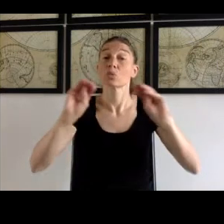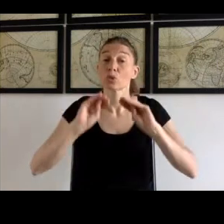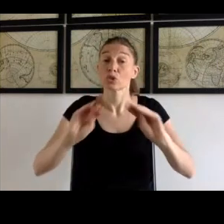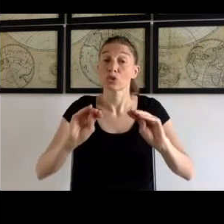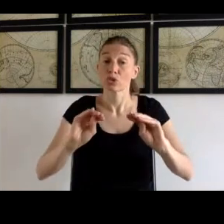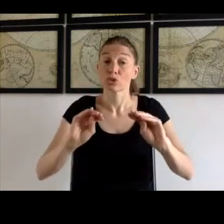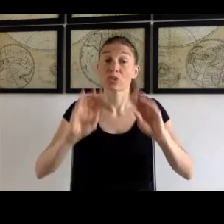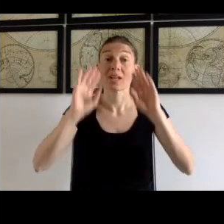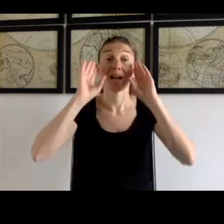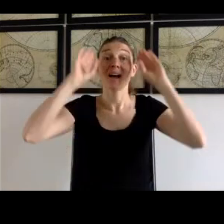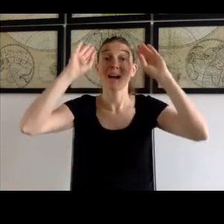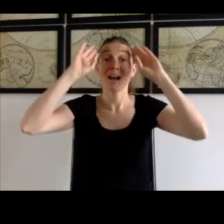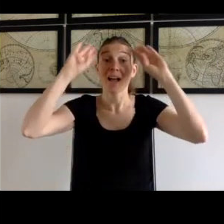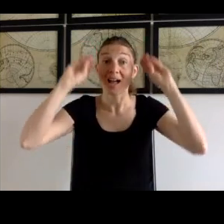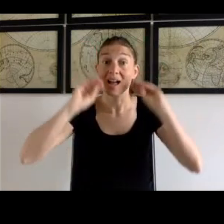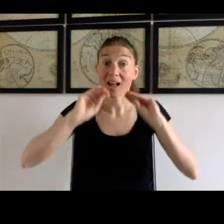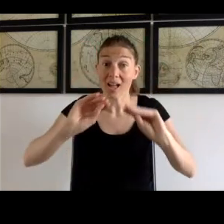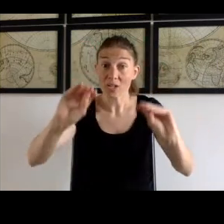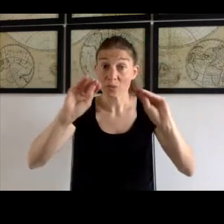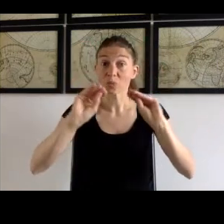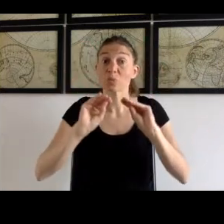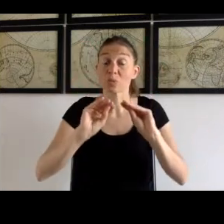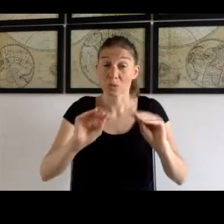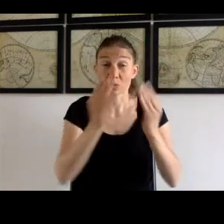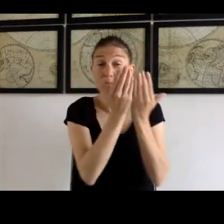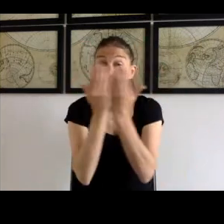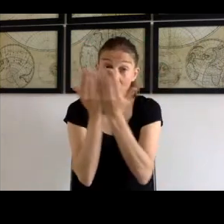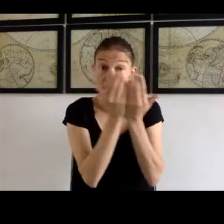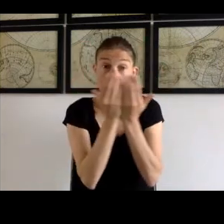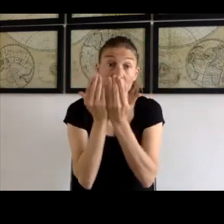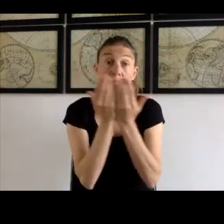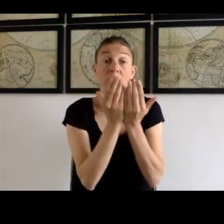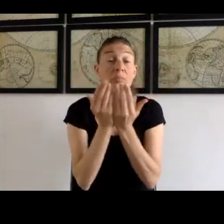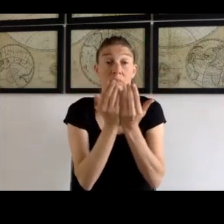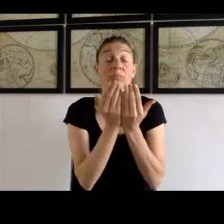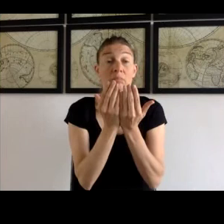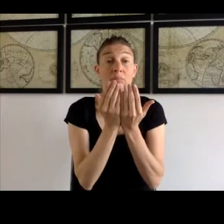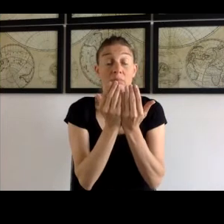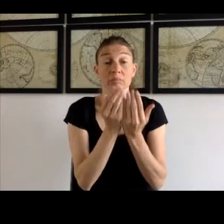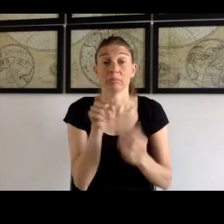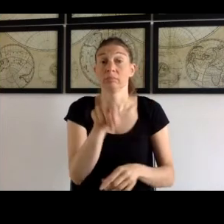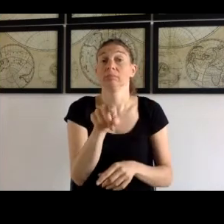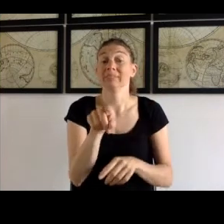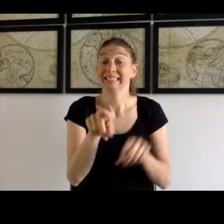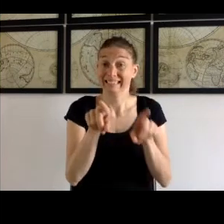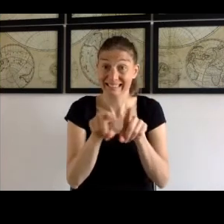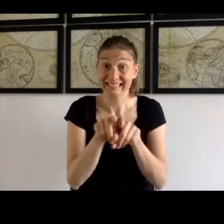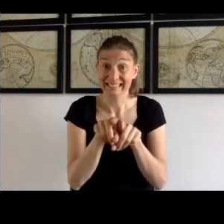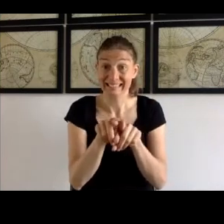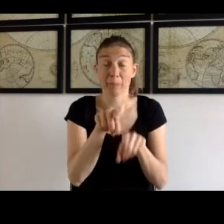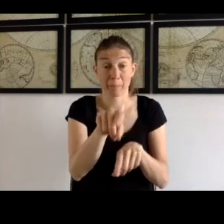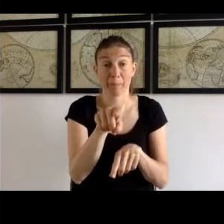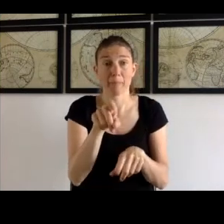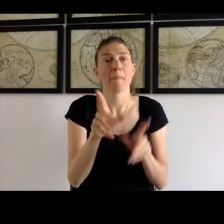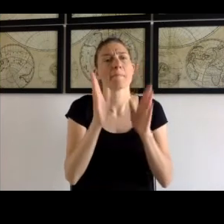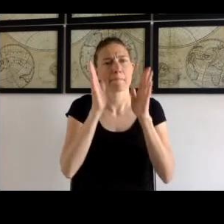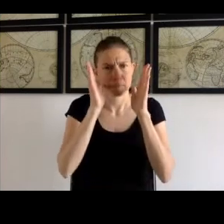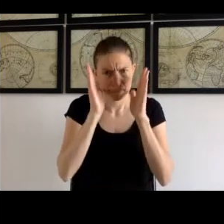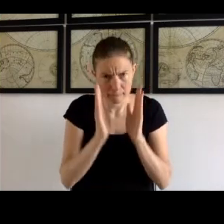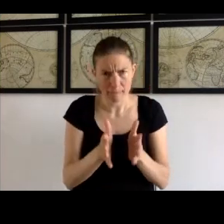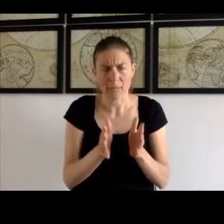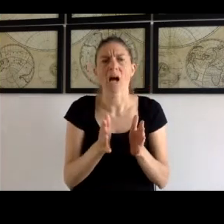issue are considered a characteristic that need to be evaluated by the educational system. You